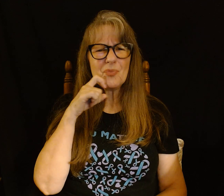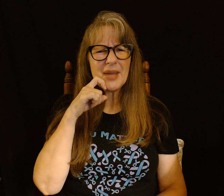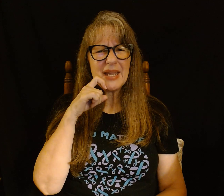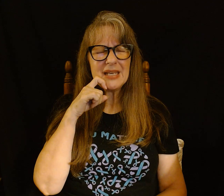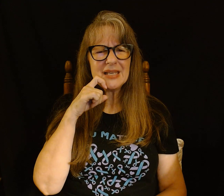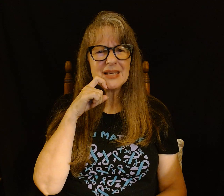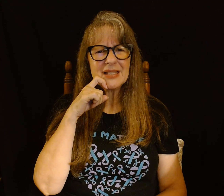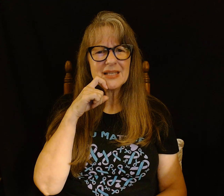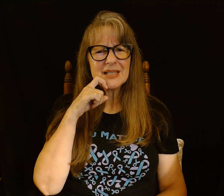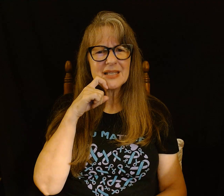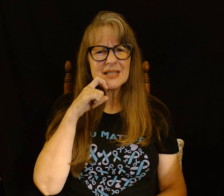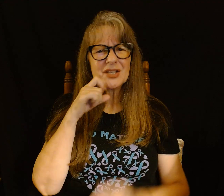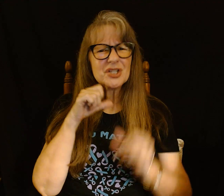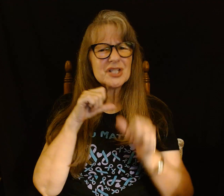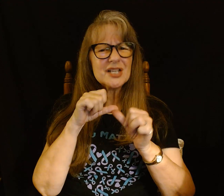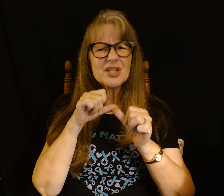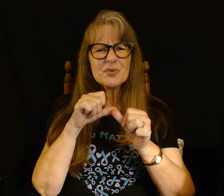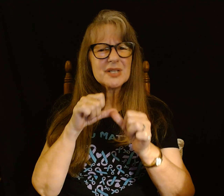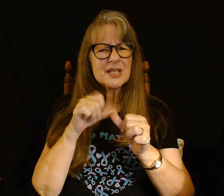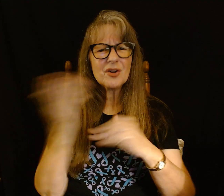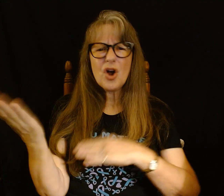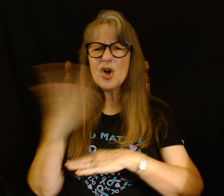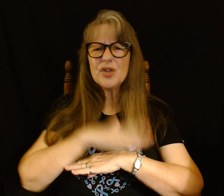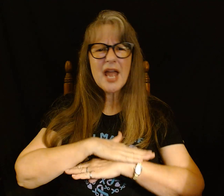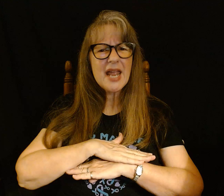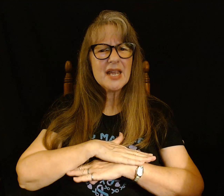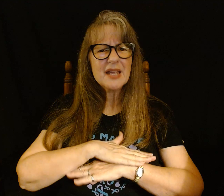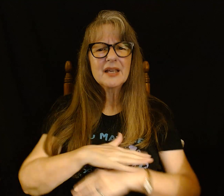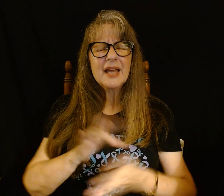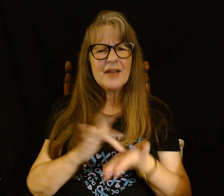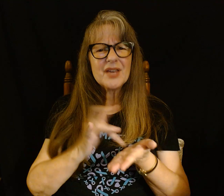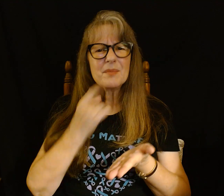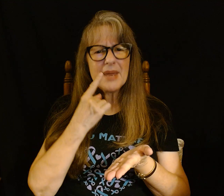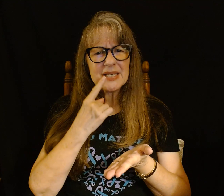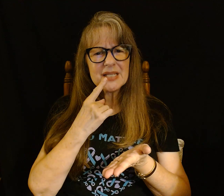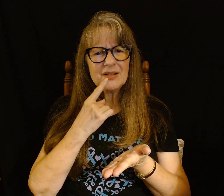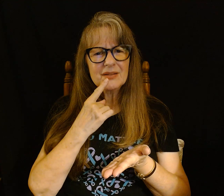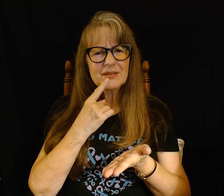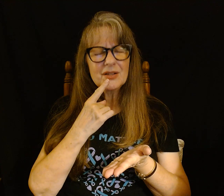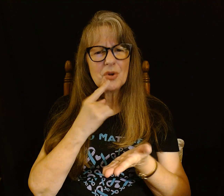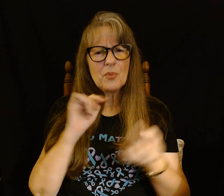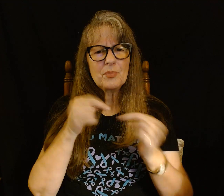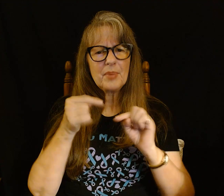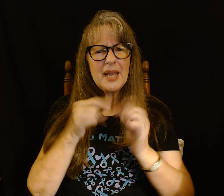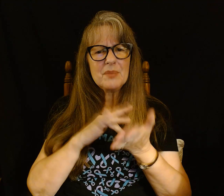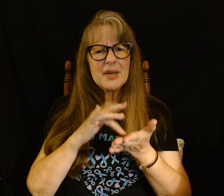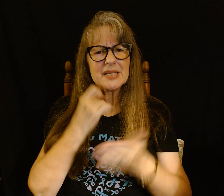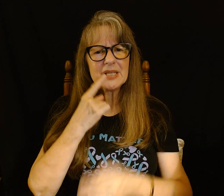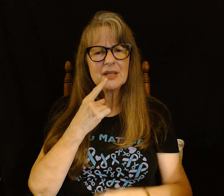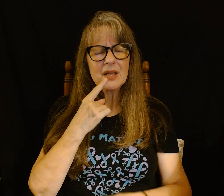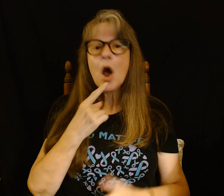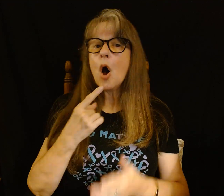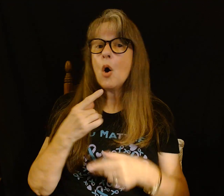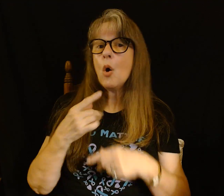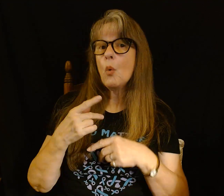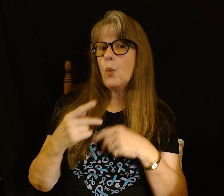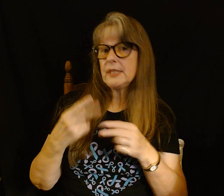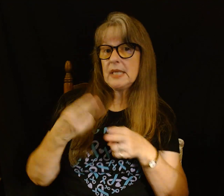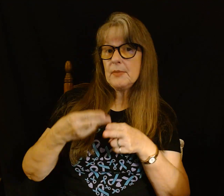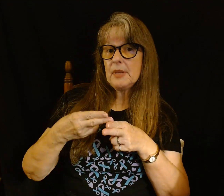pain. It's just continuous there all day. Take medicine, pain medicine. Oh, what's the name of the